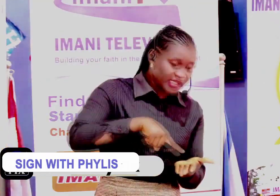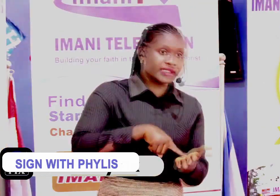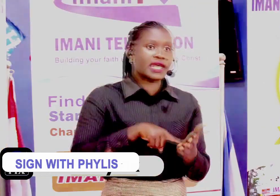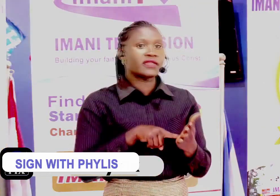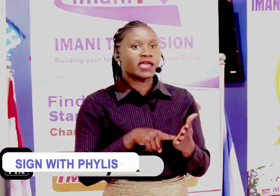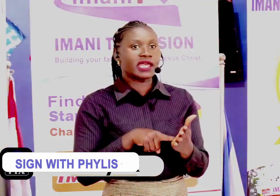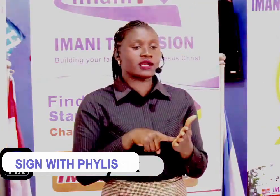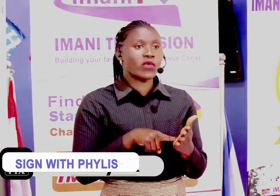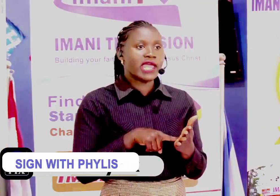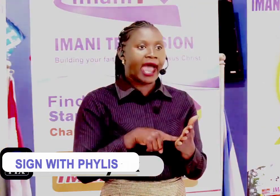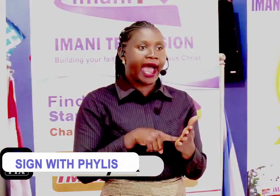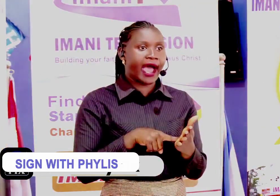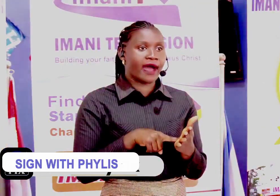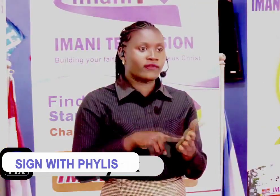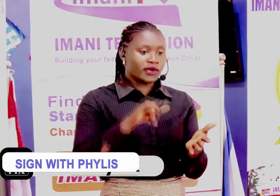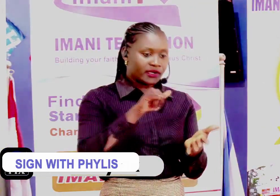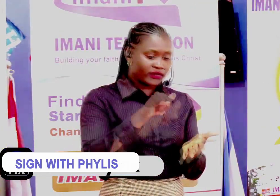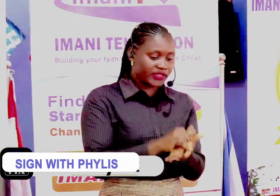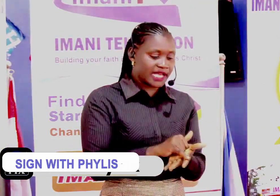And then we have that.